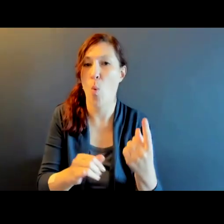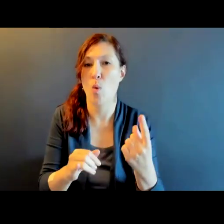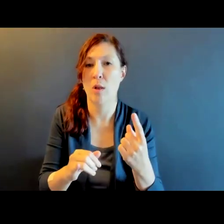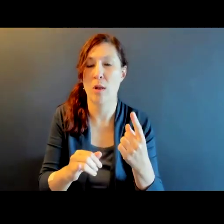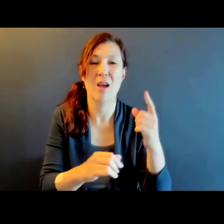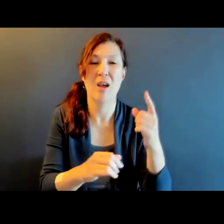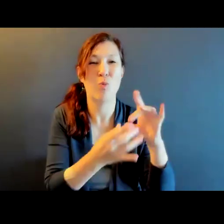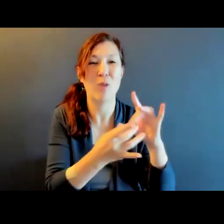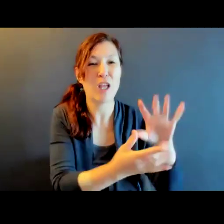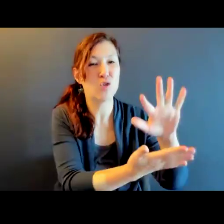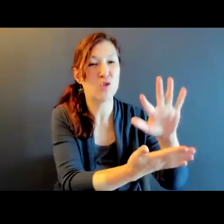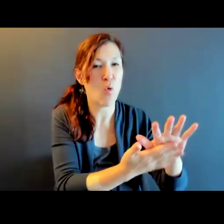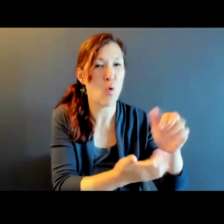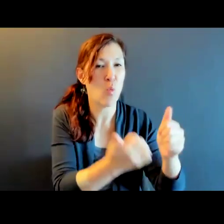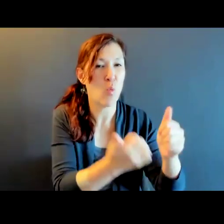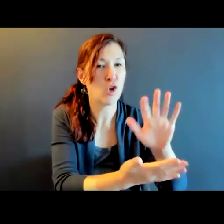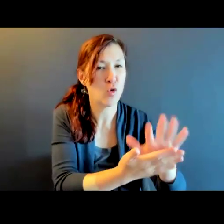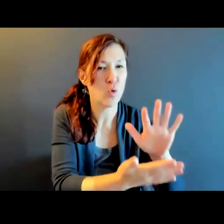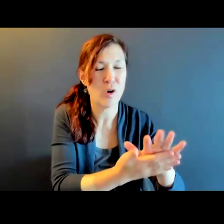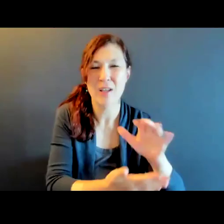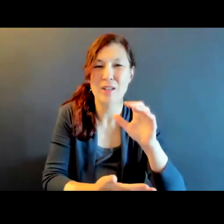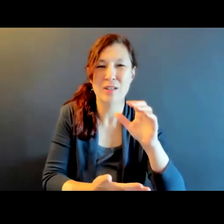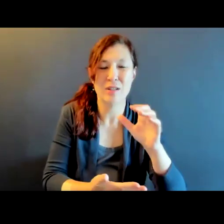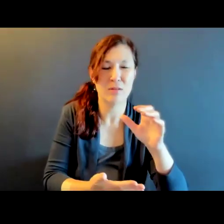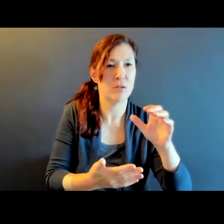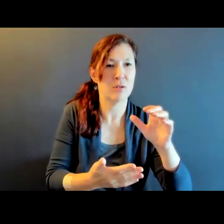we've heard people talk about of school against school.